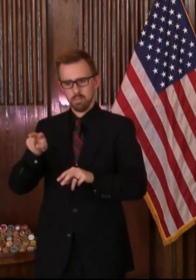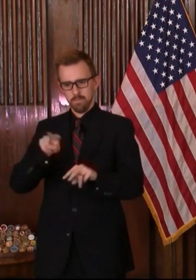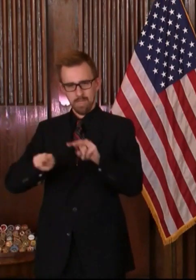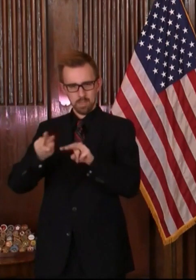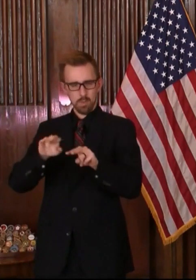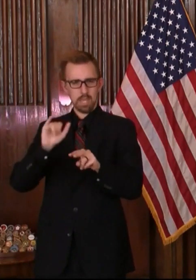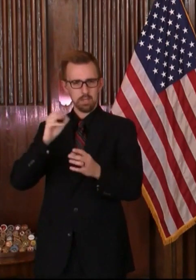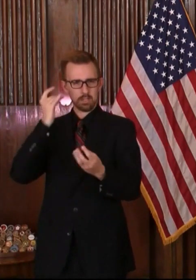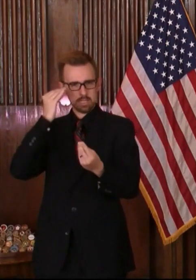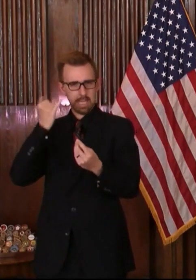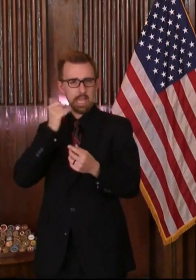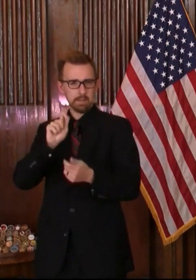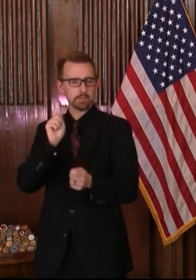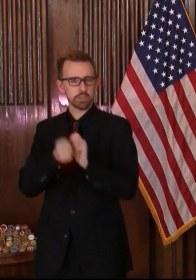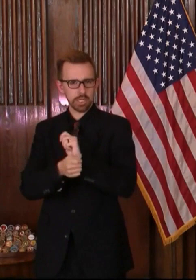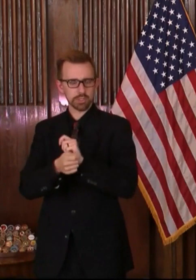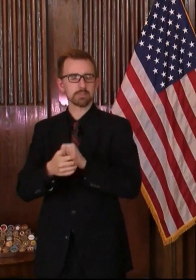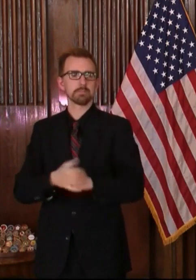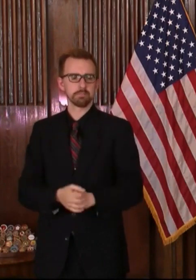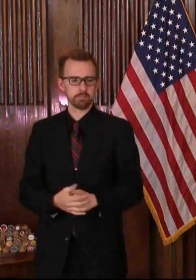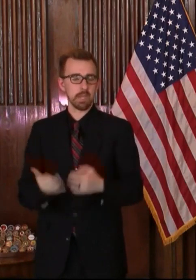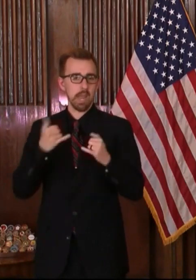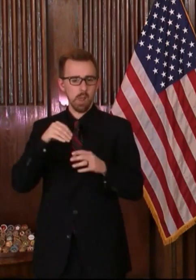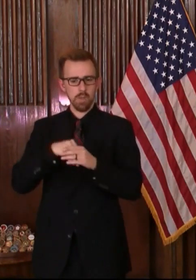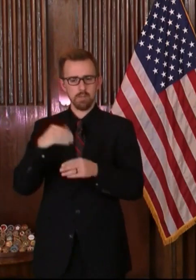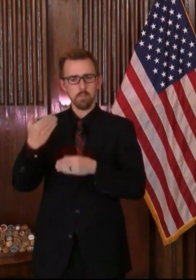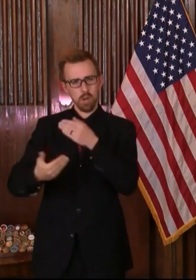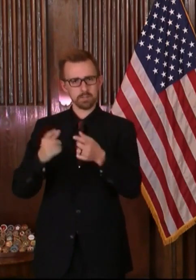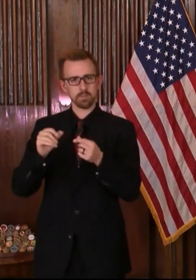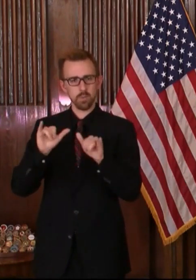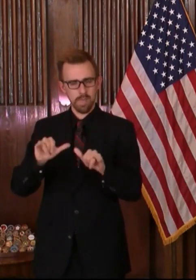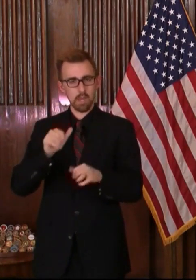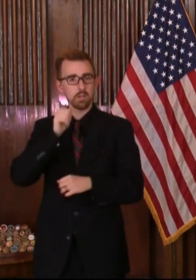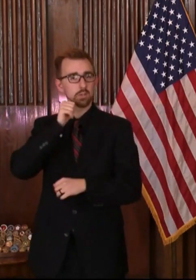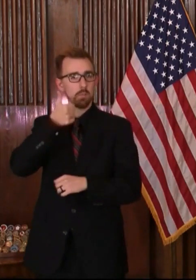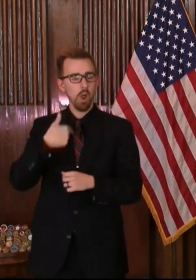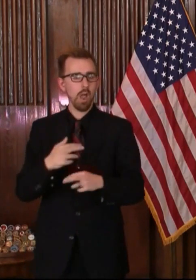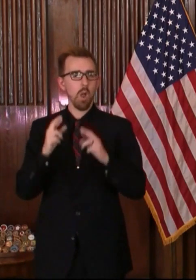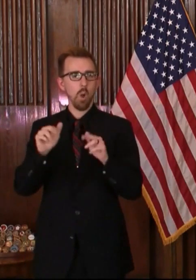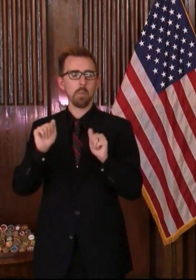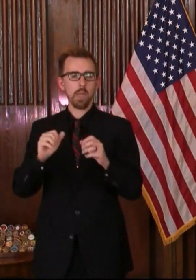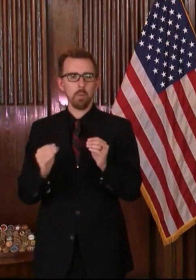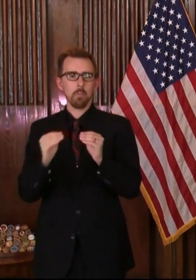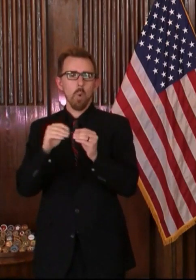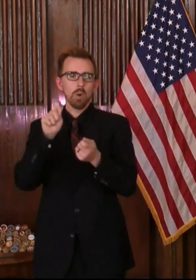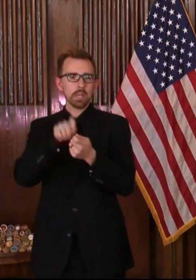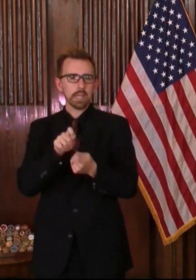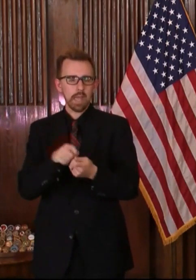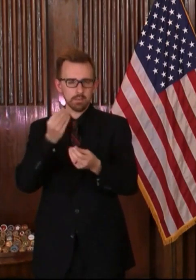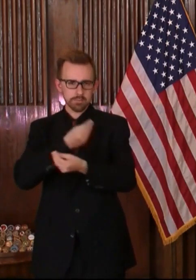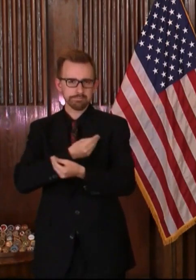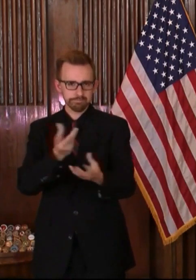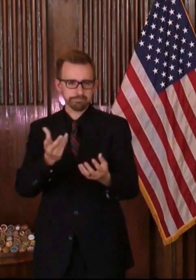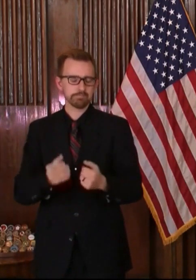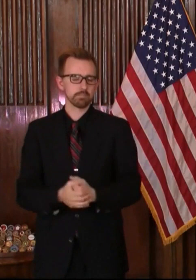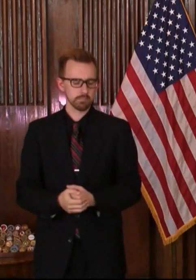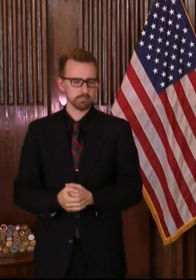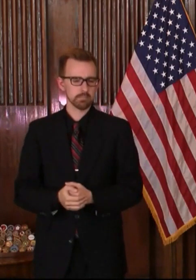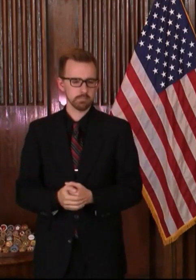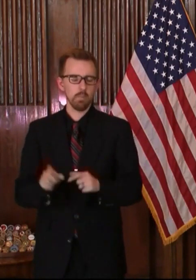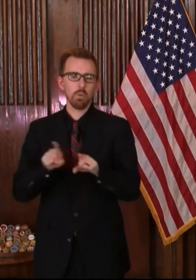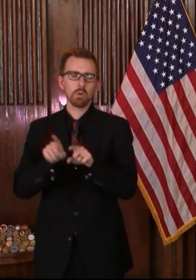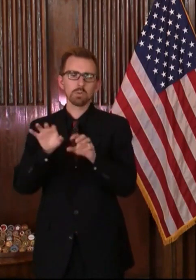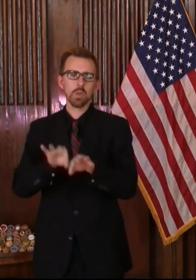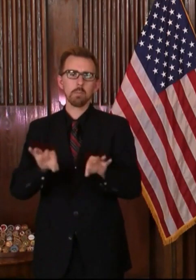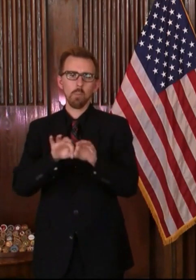of that order. And that time is coming, and we're in the process of doing that. Tomorrow, I hope to be able to give some more details on that. But I think it's also